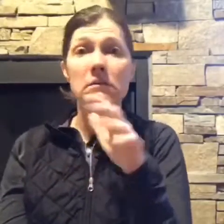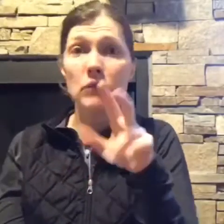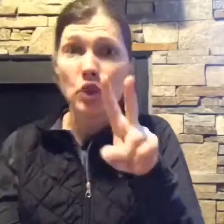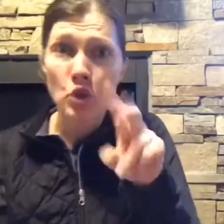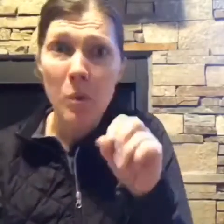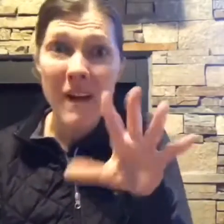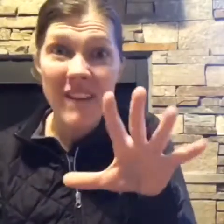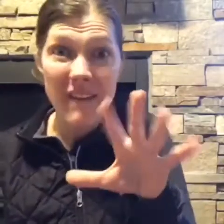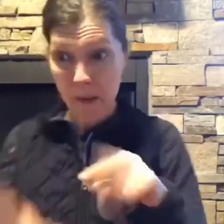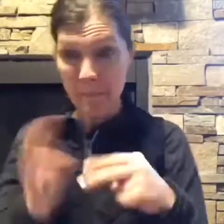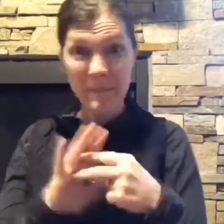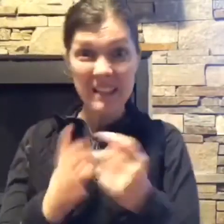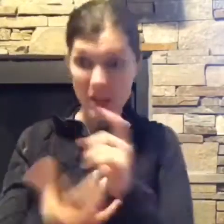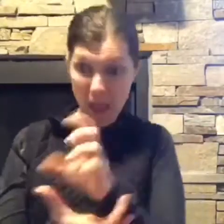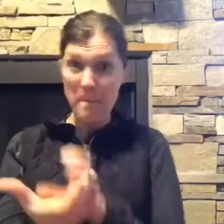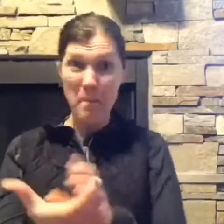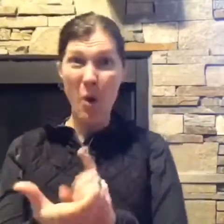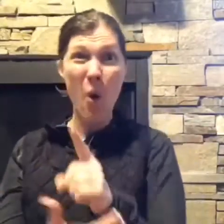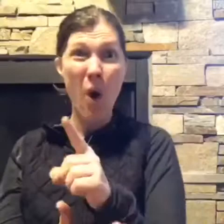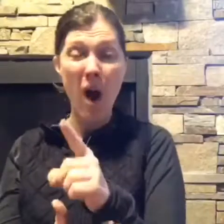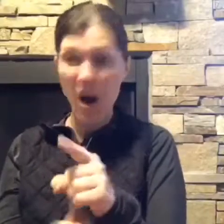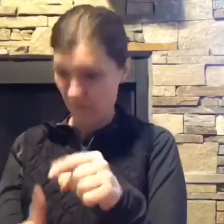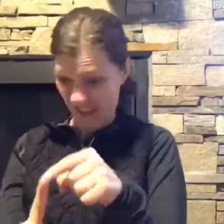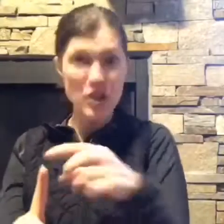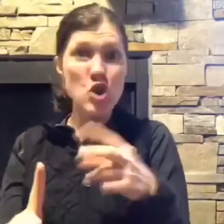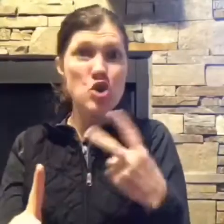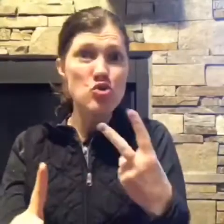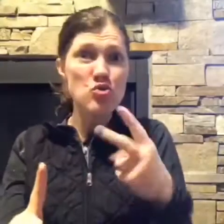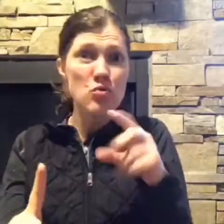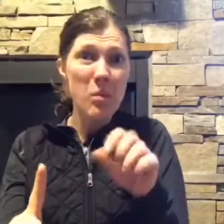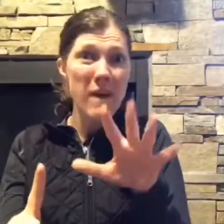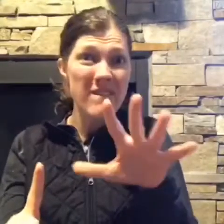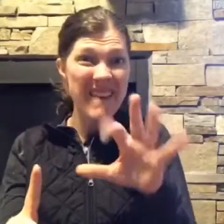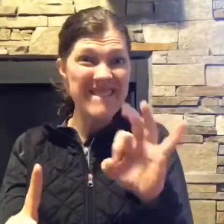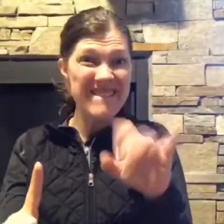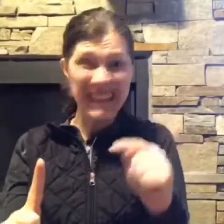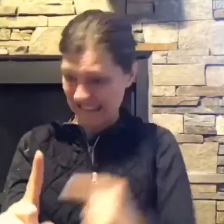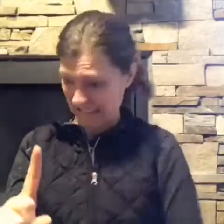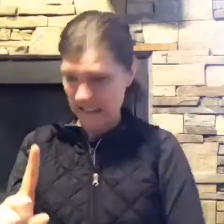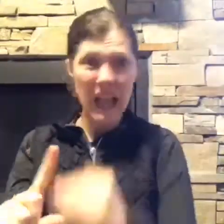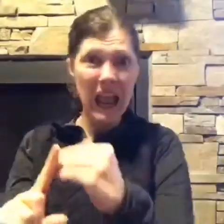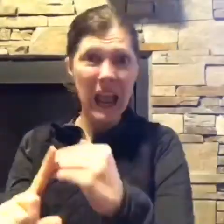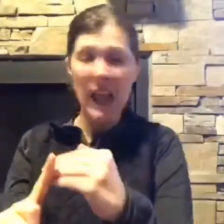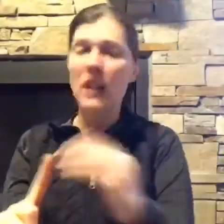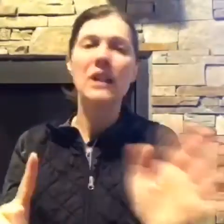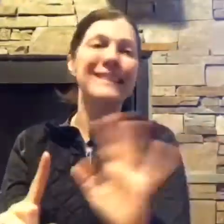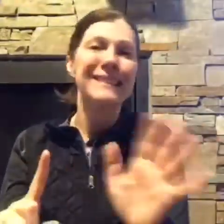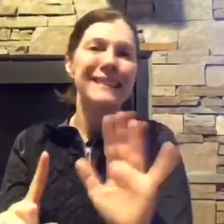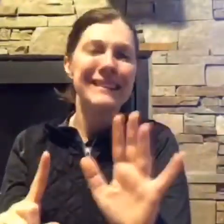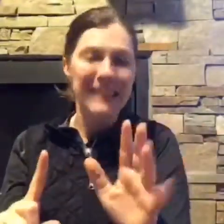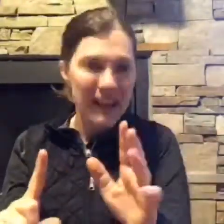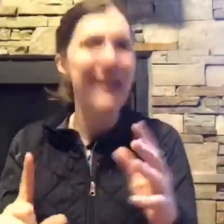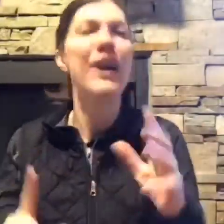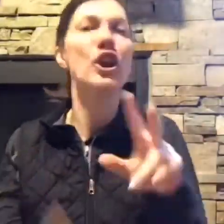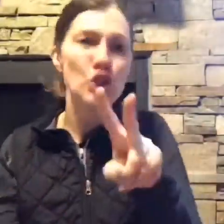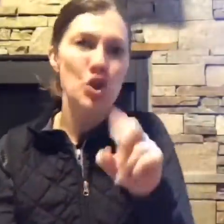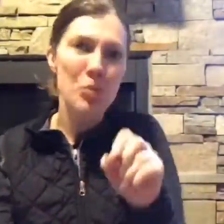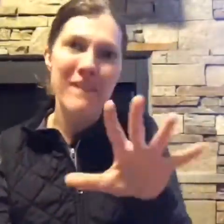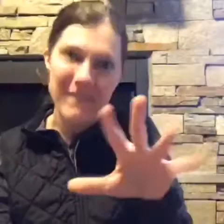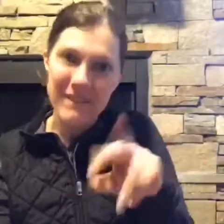That's 2.5 seconds. It took 2.5 seconds, and at 2.5 seconds, when I plug that back in, it was